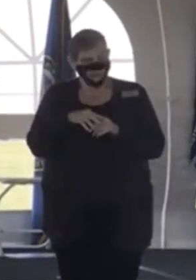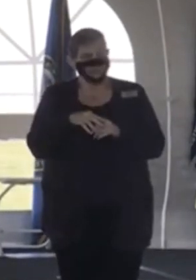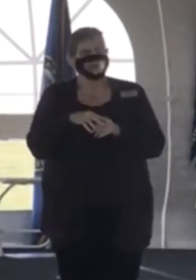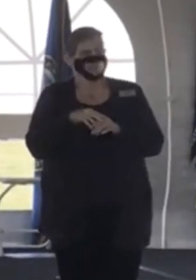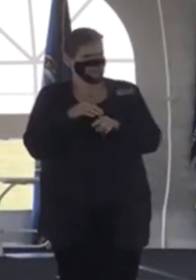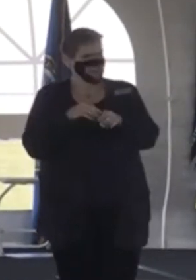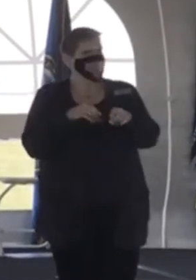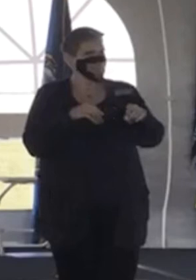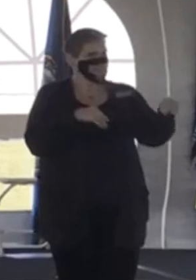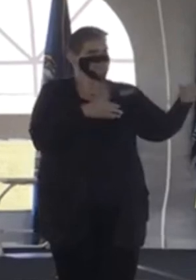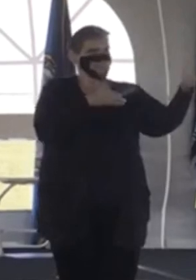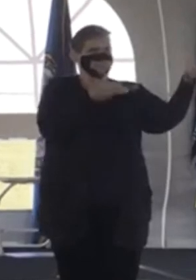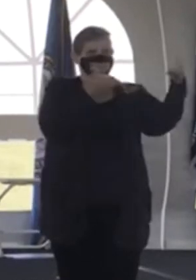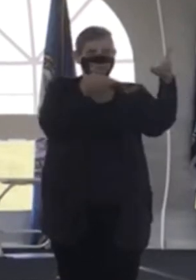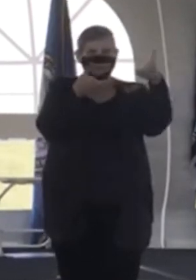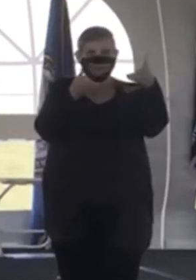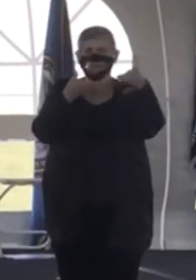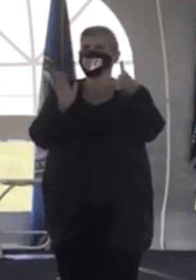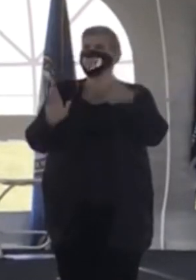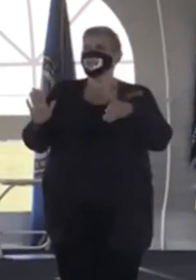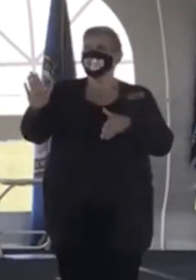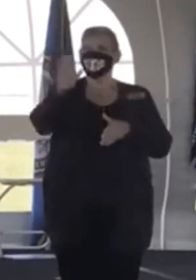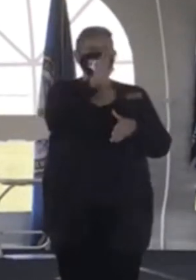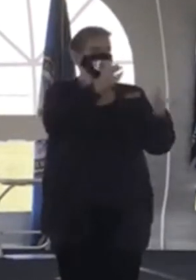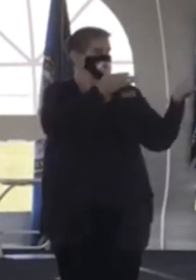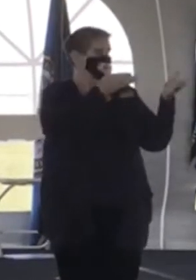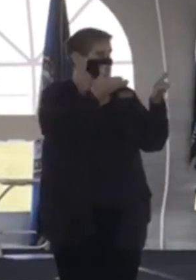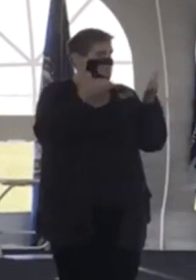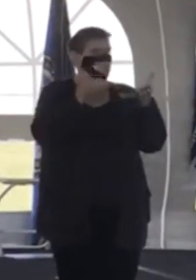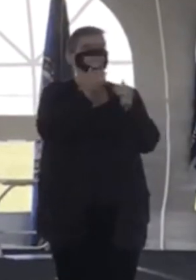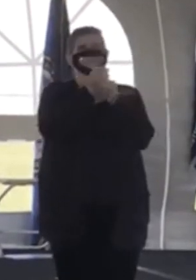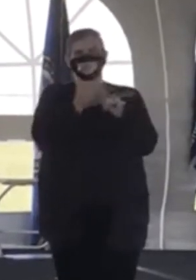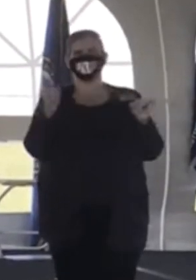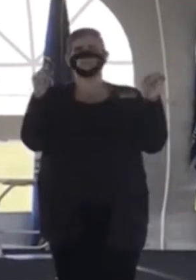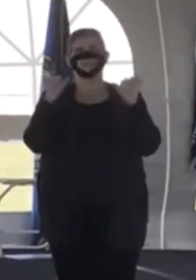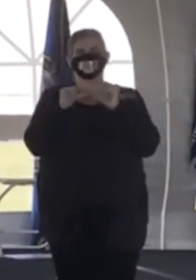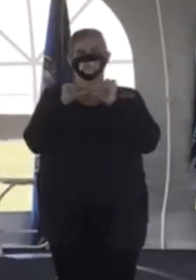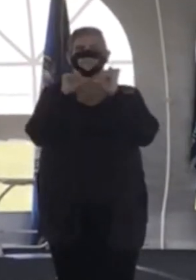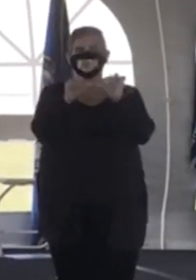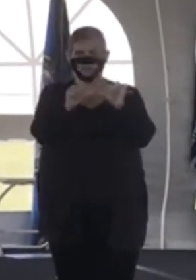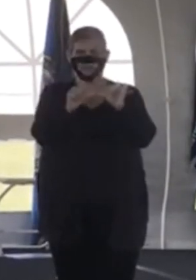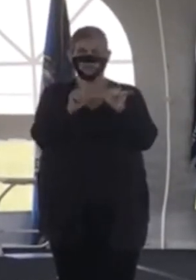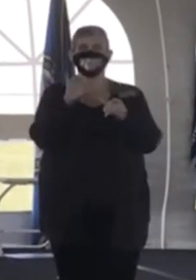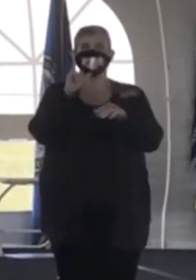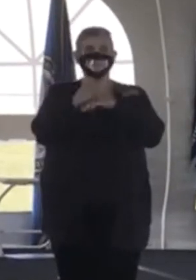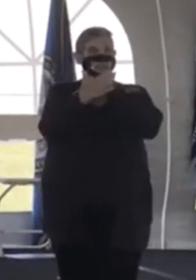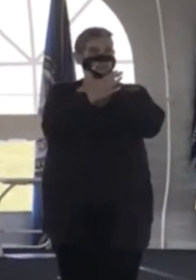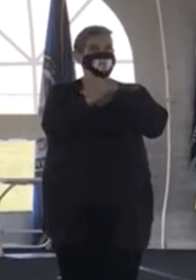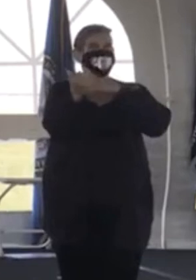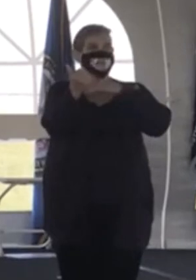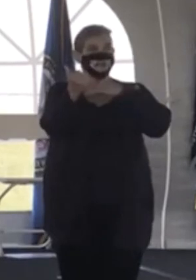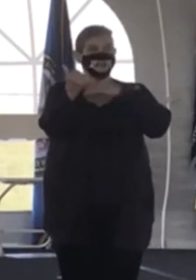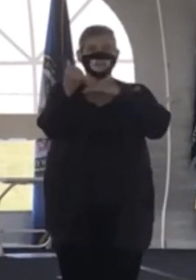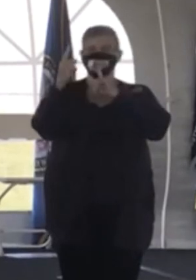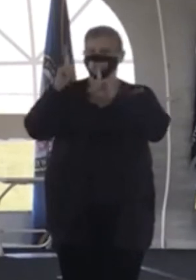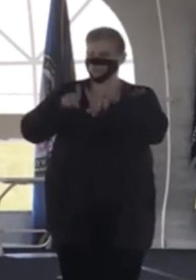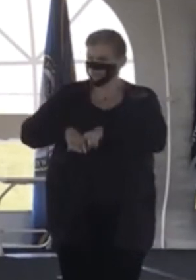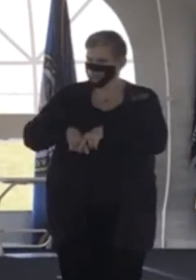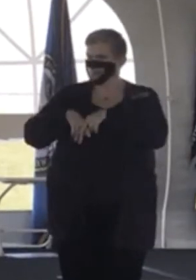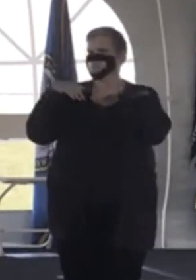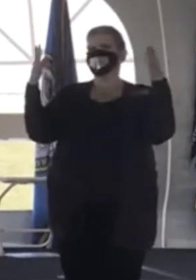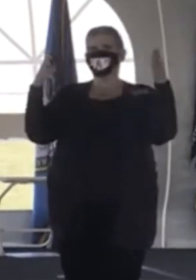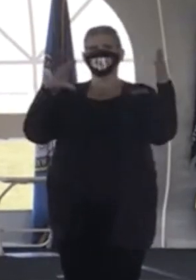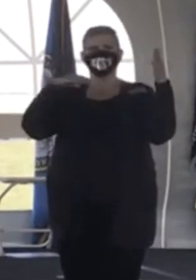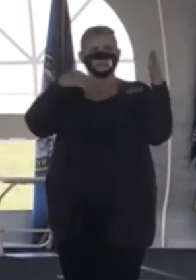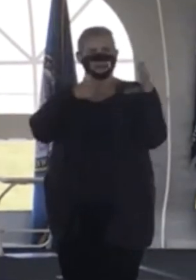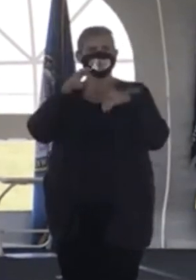of the selfless service of all of you that we live in freedom. It's a call that generations since the beginning of our republic